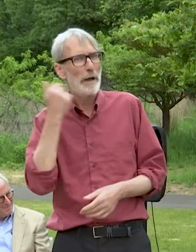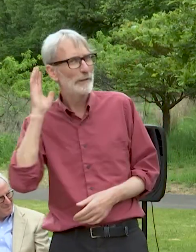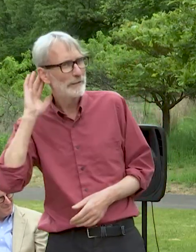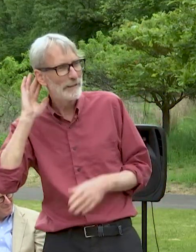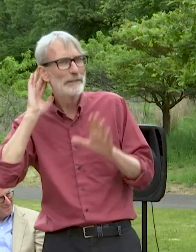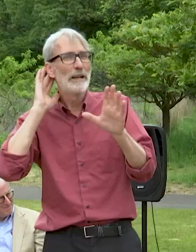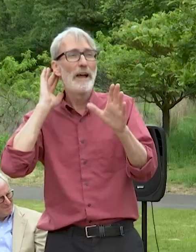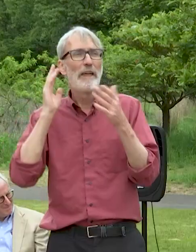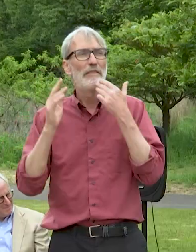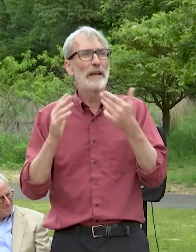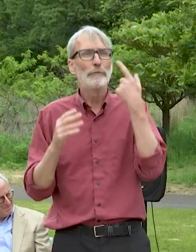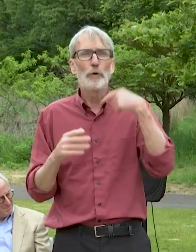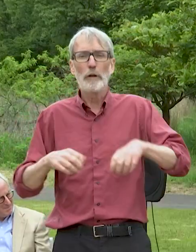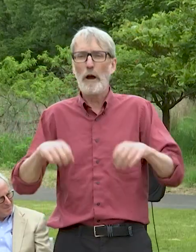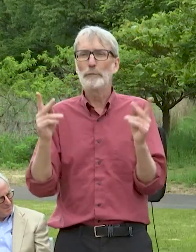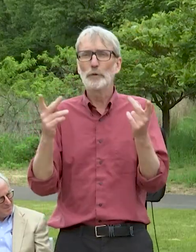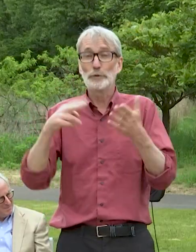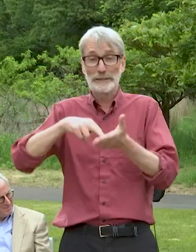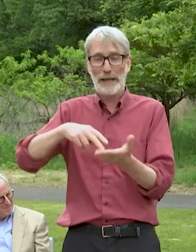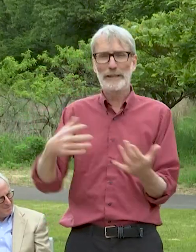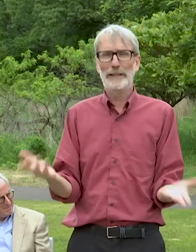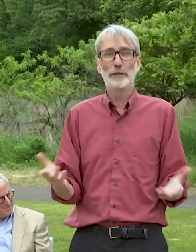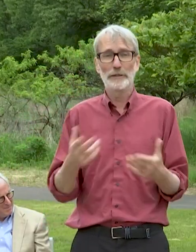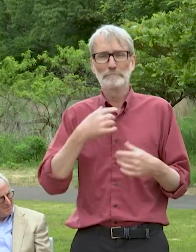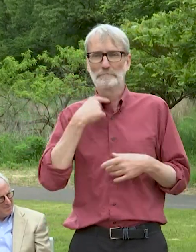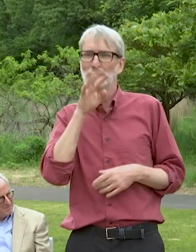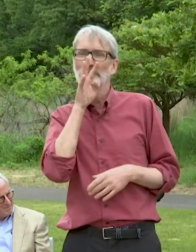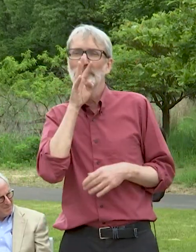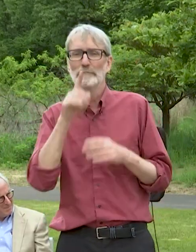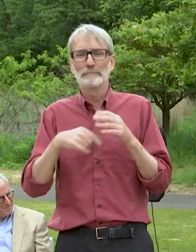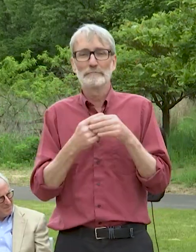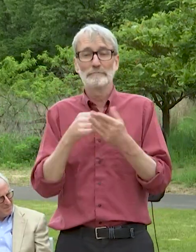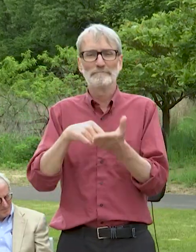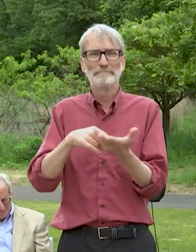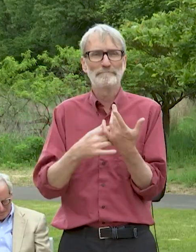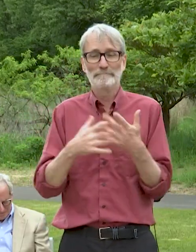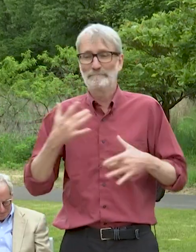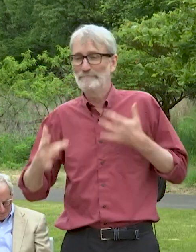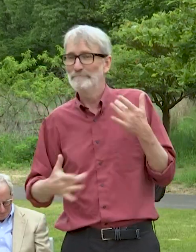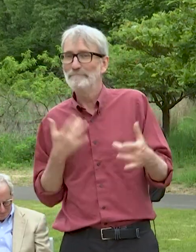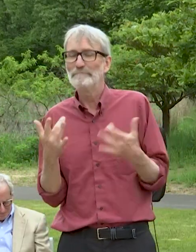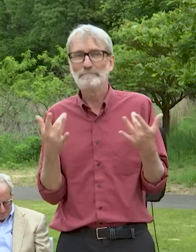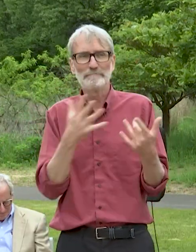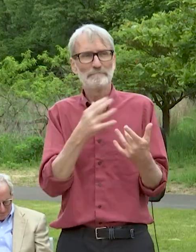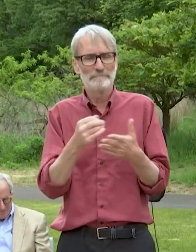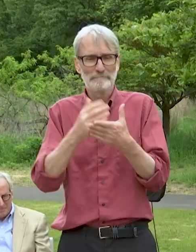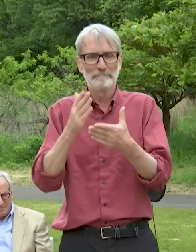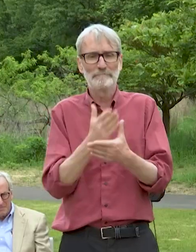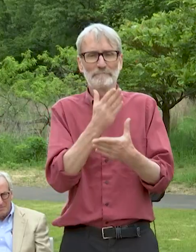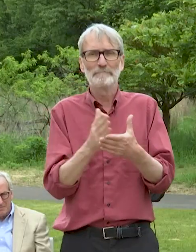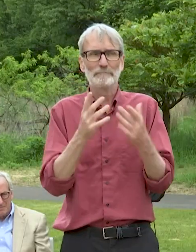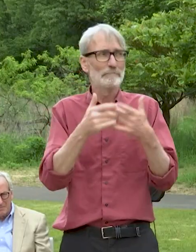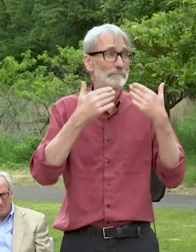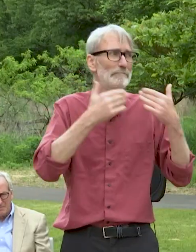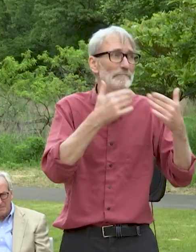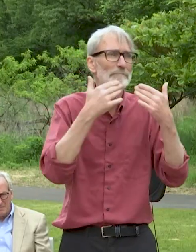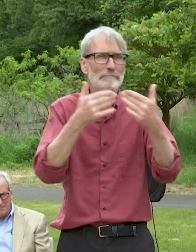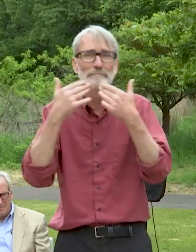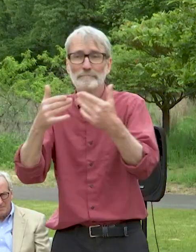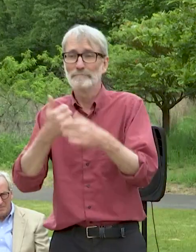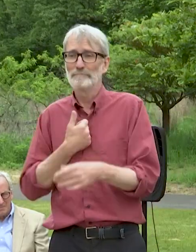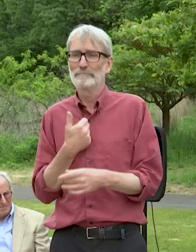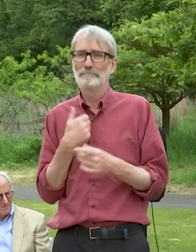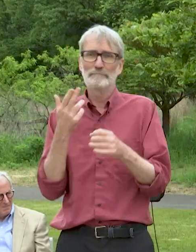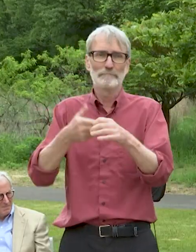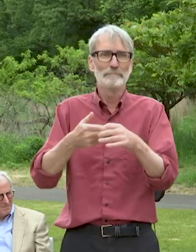you for the chance to be able to stand with all of you and say a few words about this exciting news, and to share in the thanks of so many folks who are outlined, the